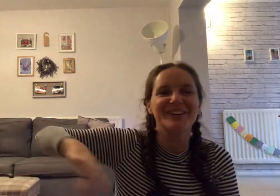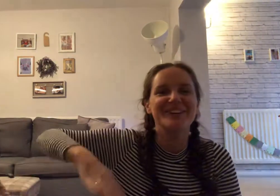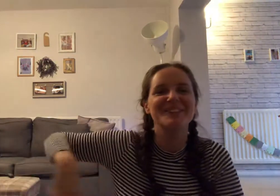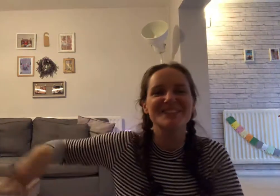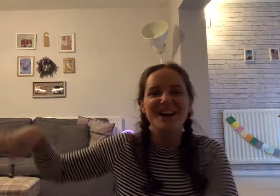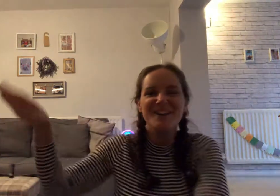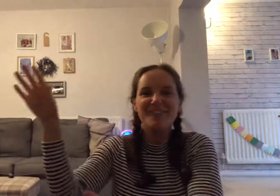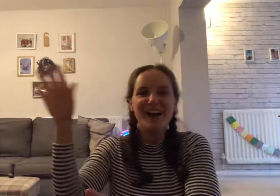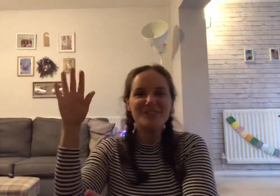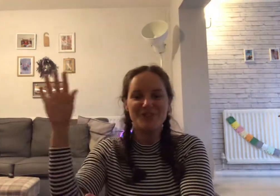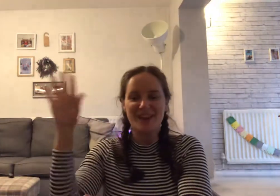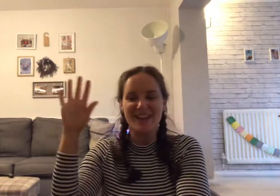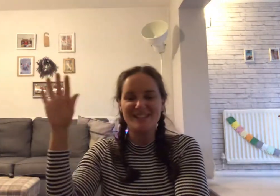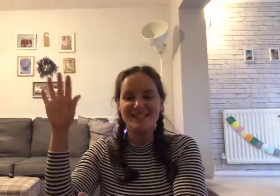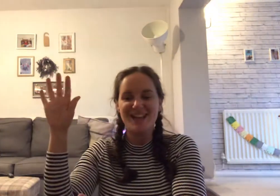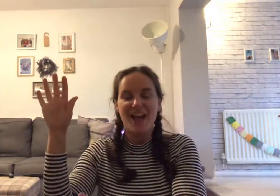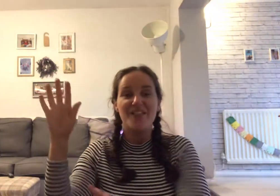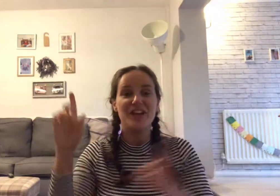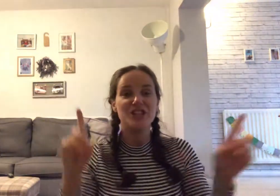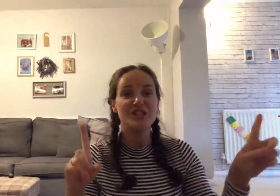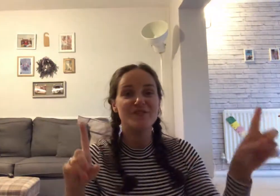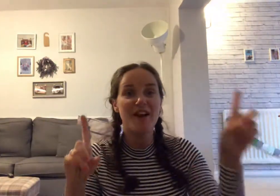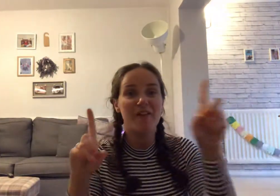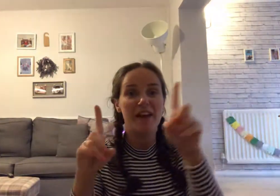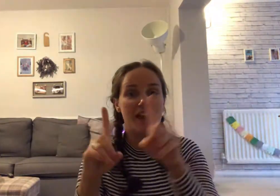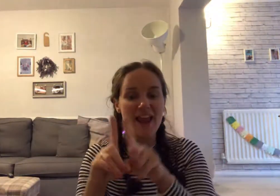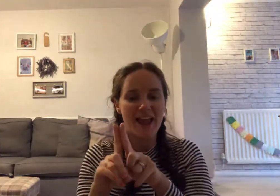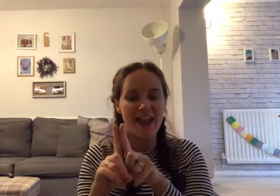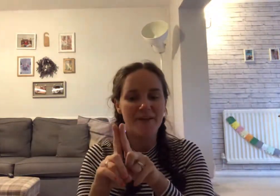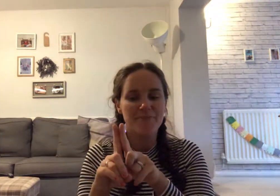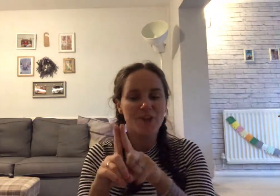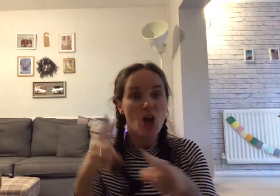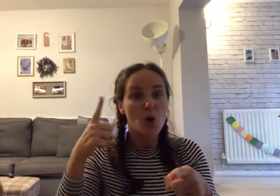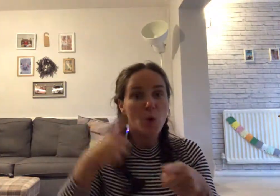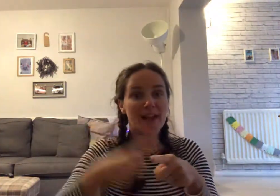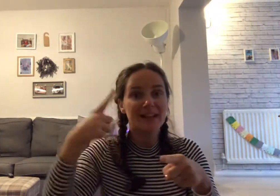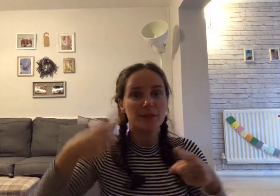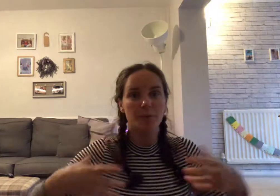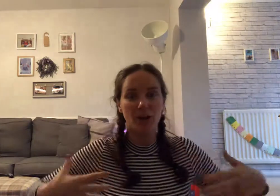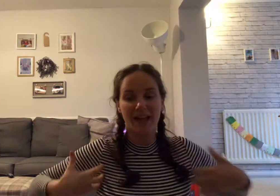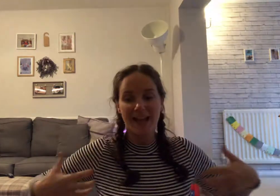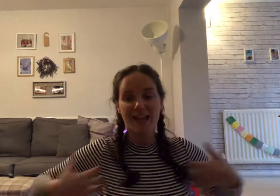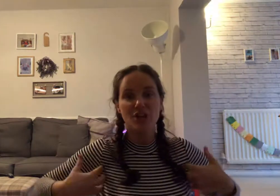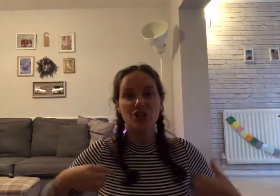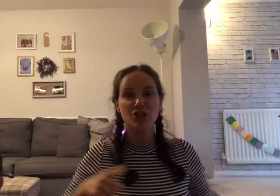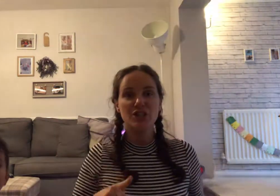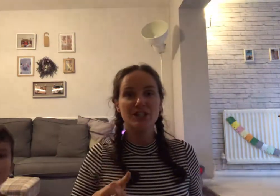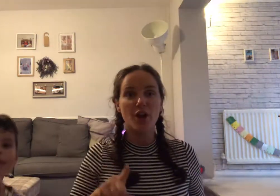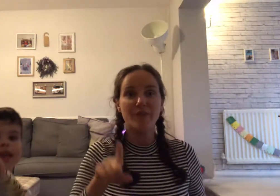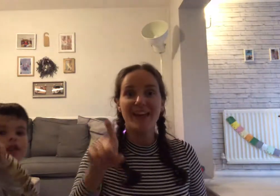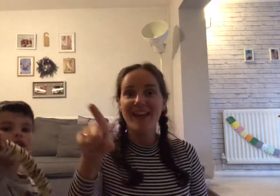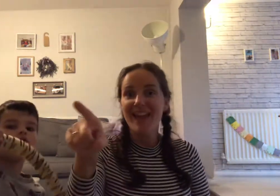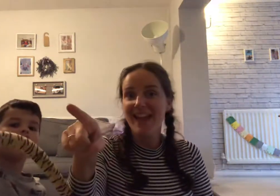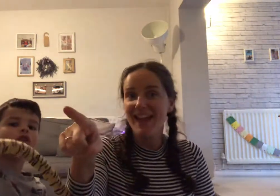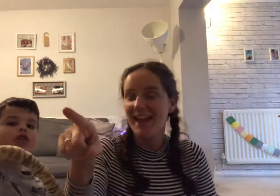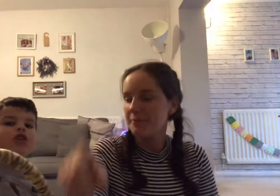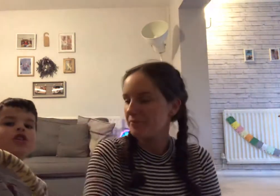coils around trees, then she's very near. Quick, little monkey, she's over here.